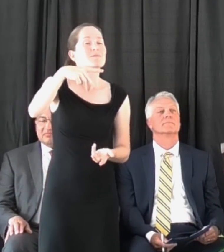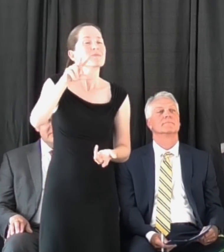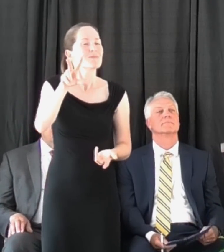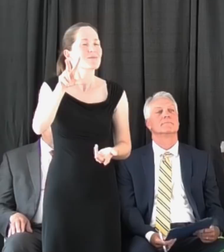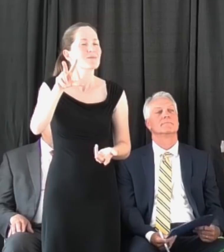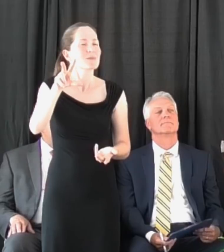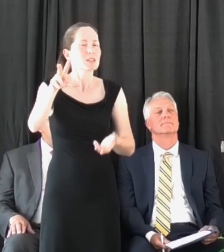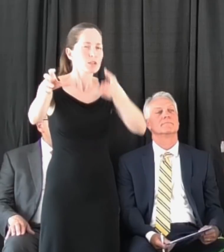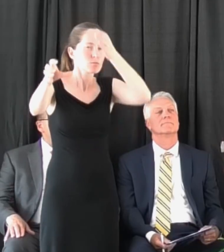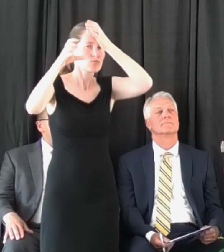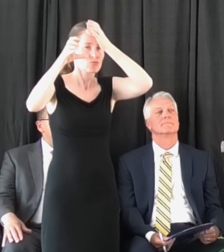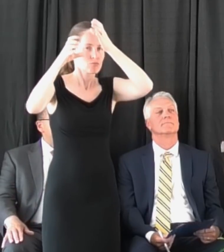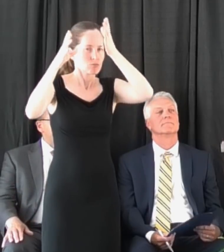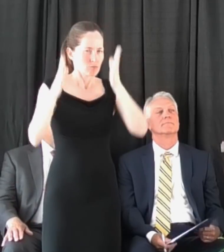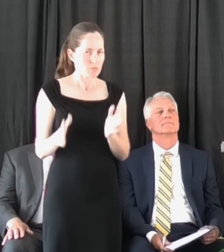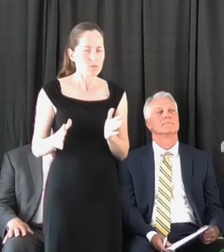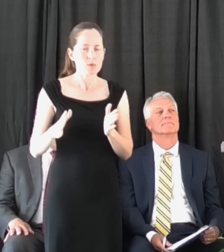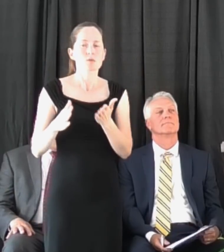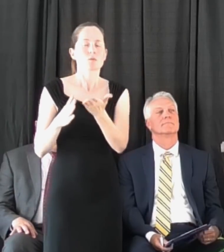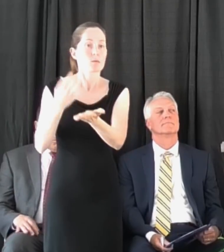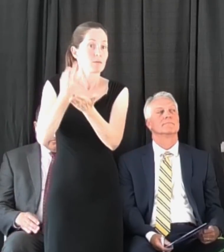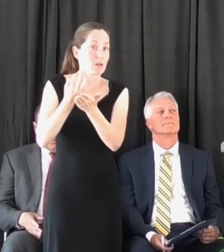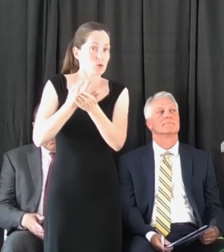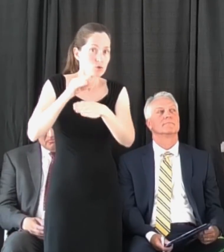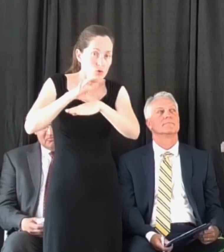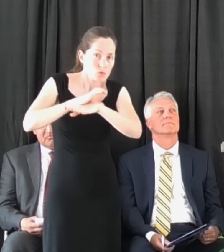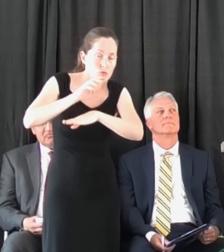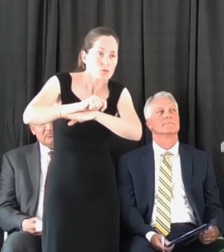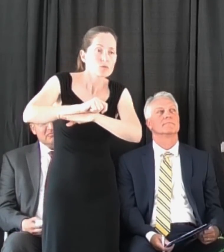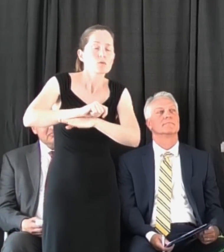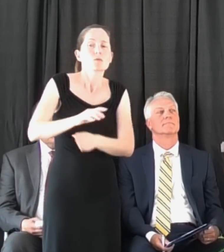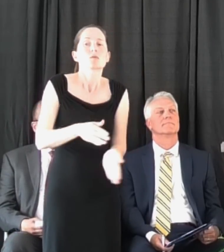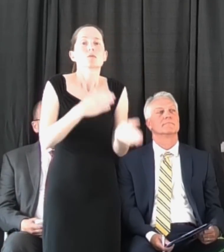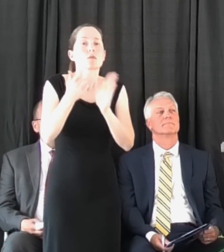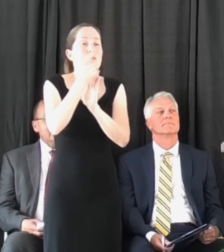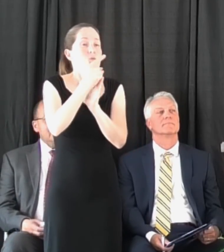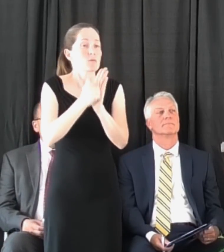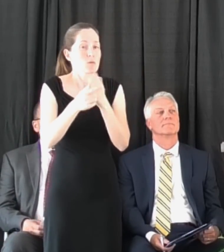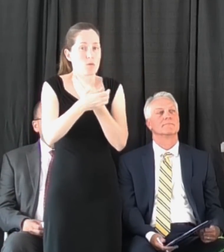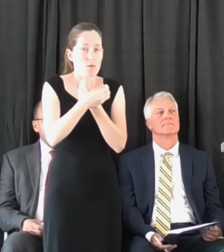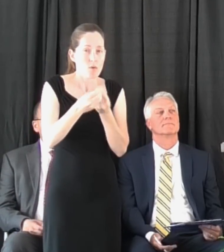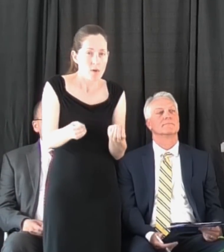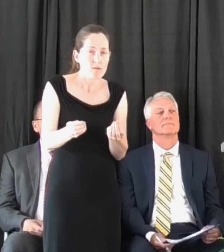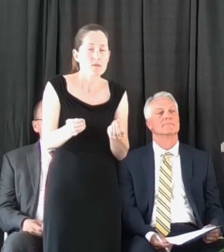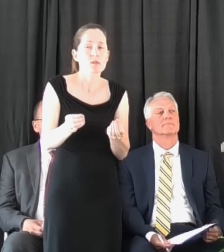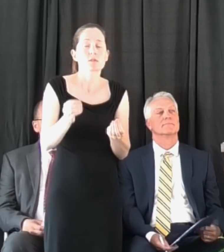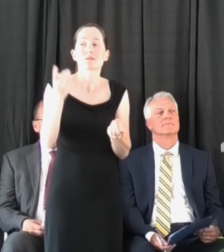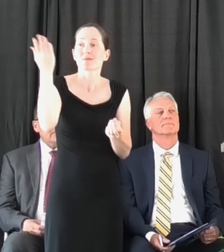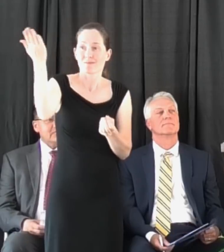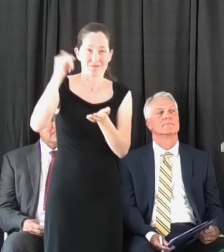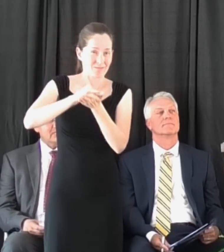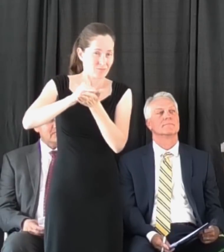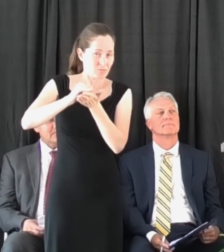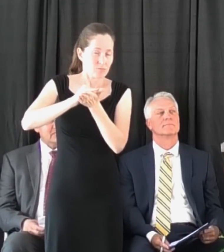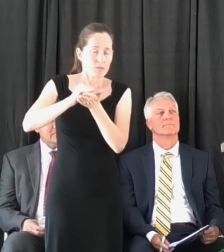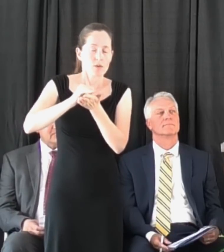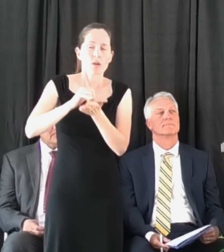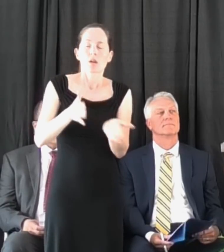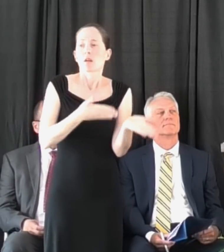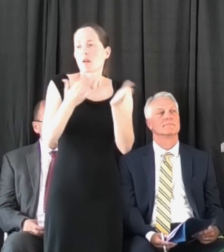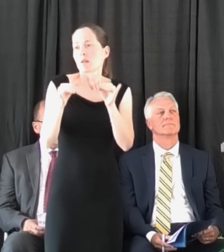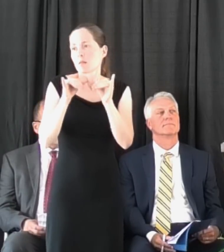like IMG Rebel, financial consultants, the law offices of Hawkins, Delafield, and Wood in New York,